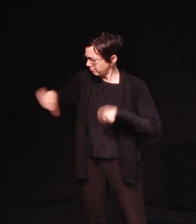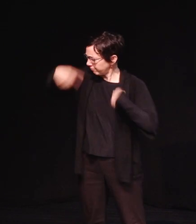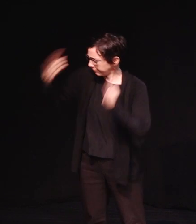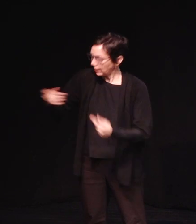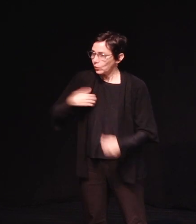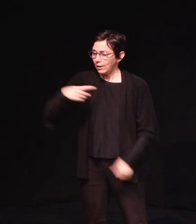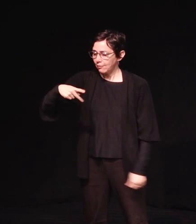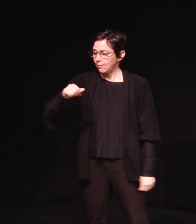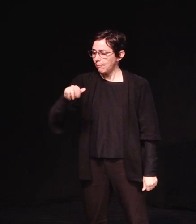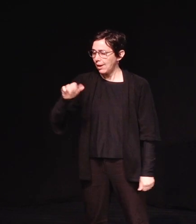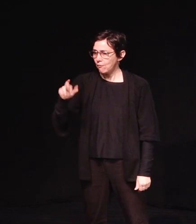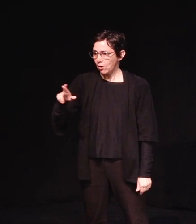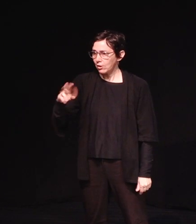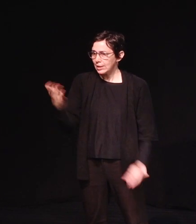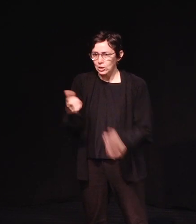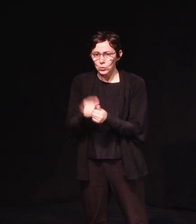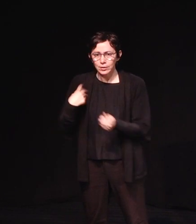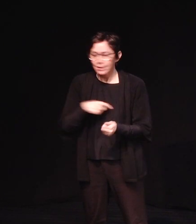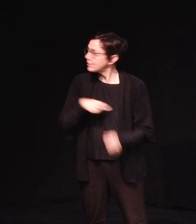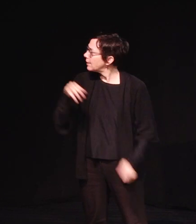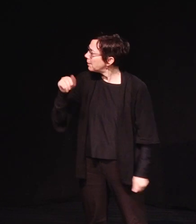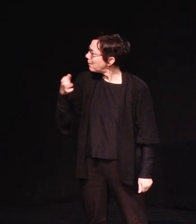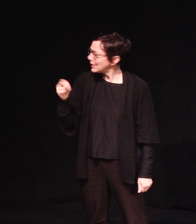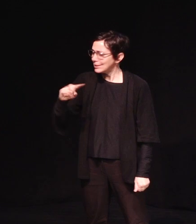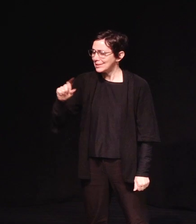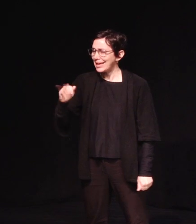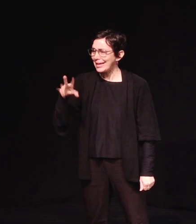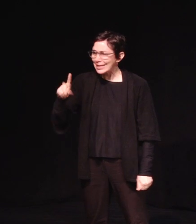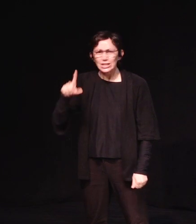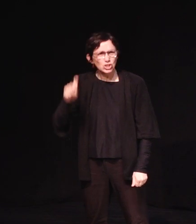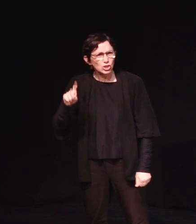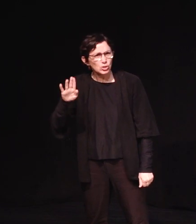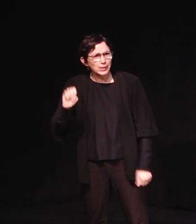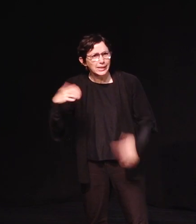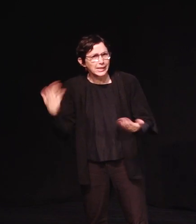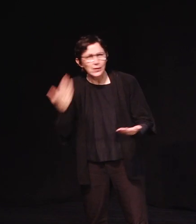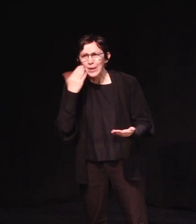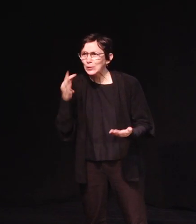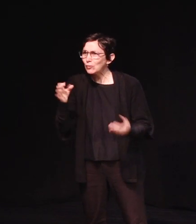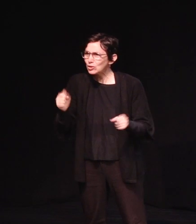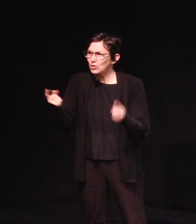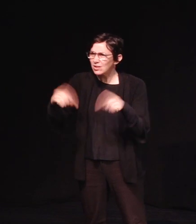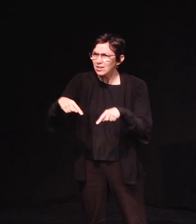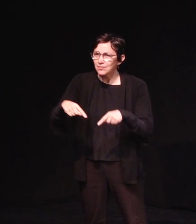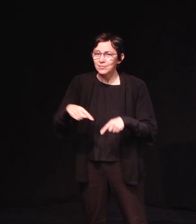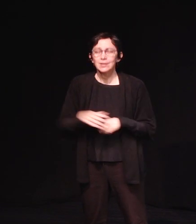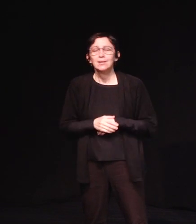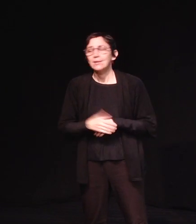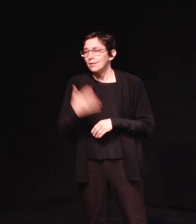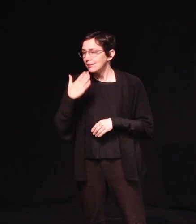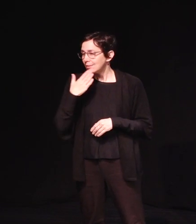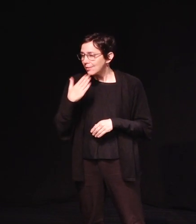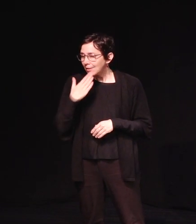here with us tonight. Maysoon Zaid was supposed to be here, but I haven't seen her, so not sure if she is. And I want to give a big thank you